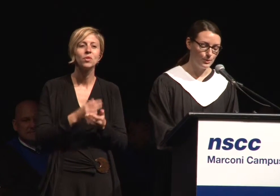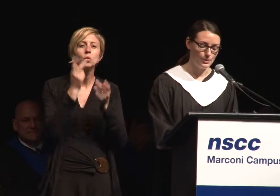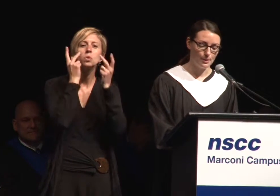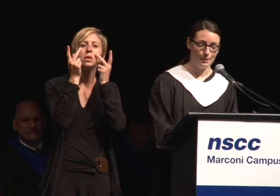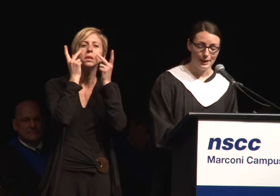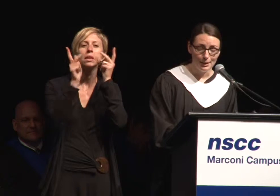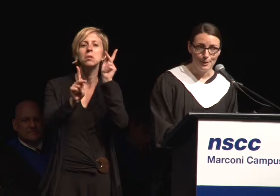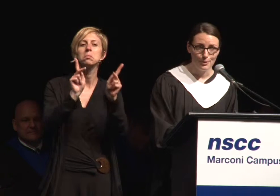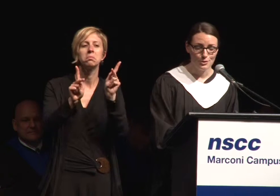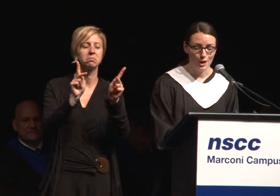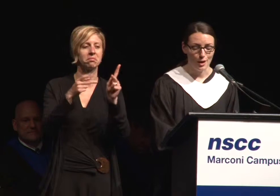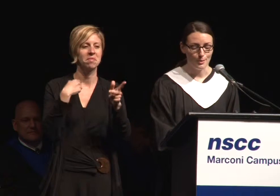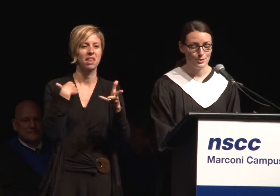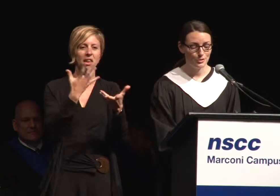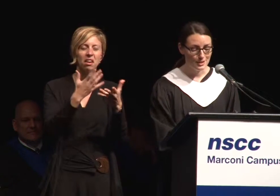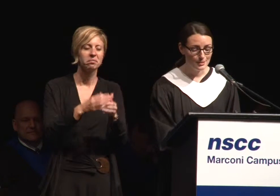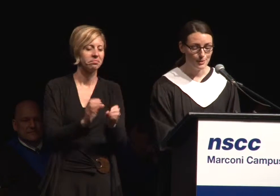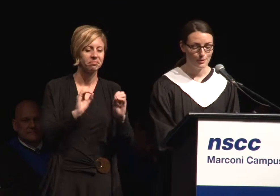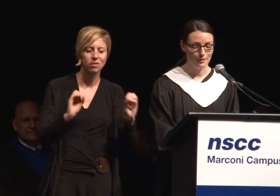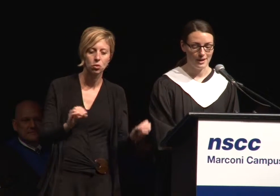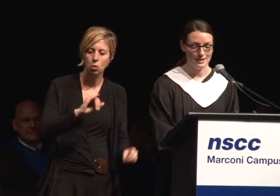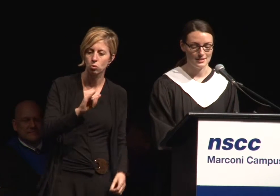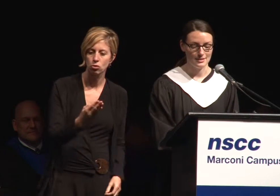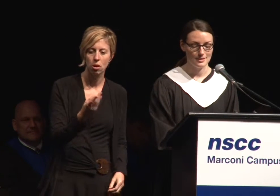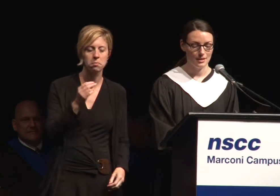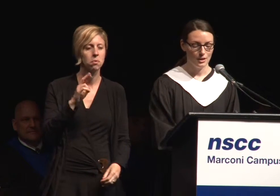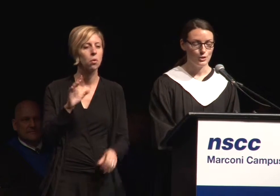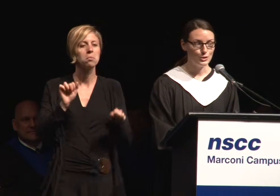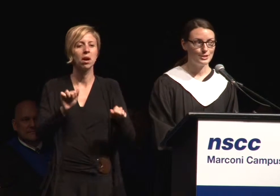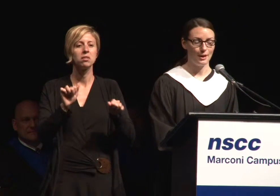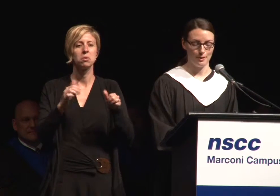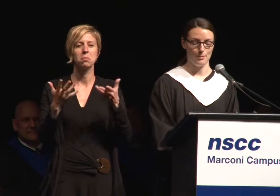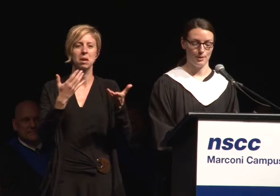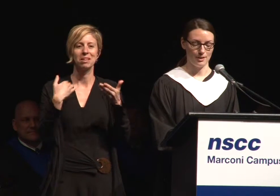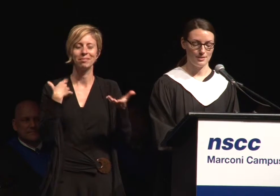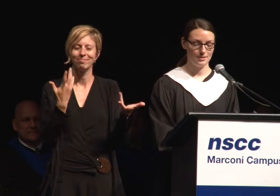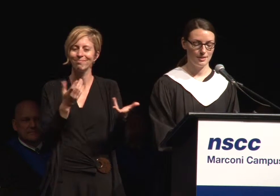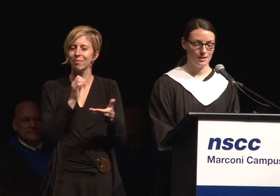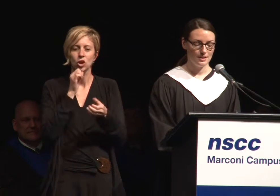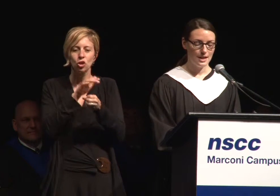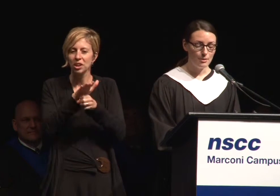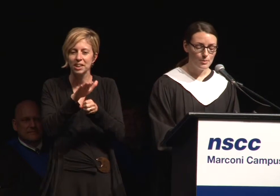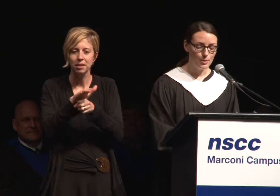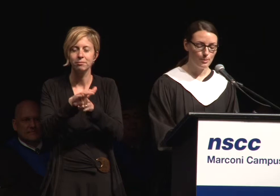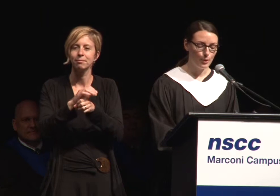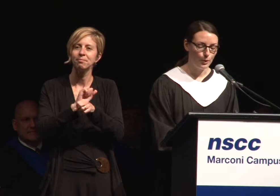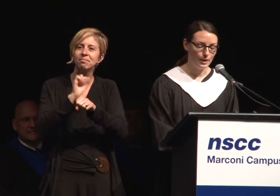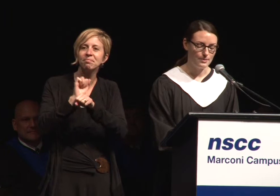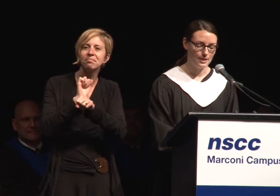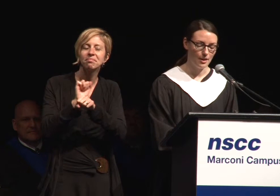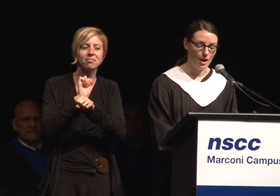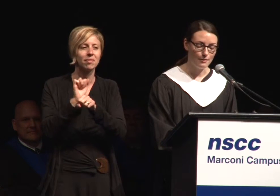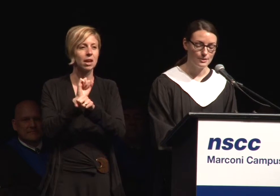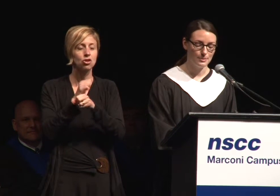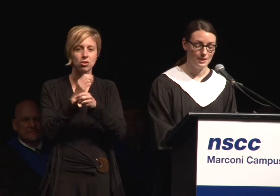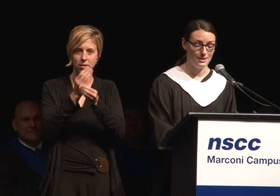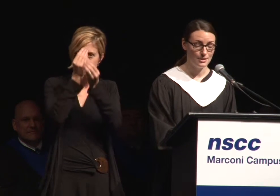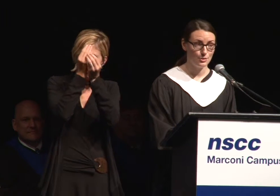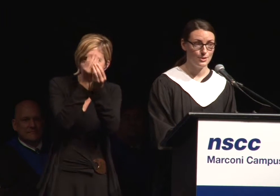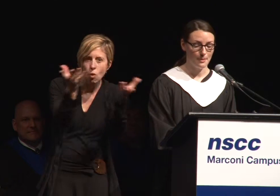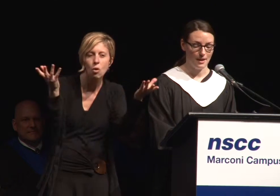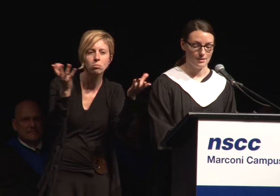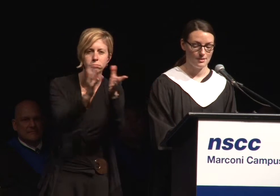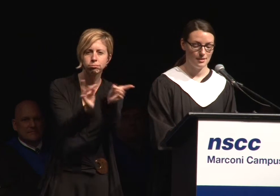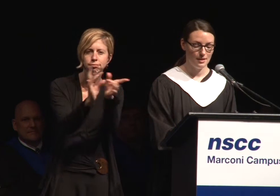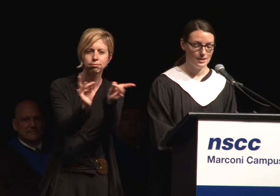someone who's complaining about their job or stressed about their finances, you should tell them about it. Tell them about the programs that are offered to meet